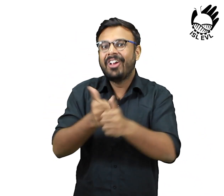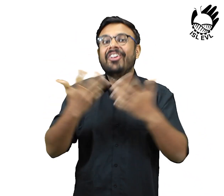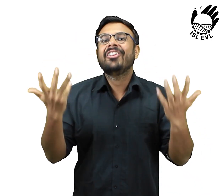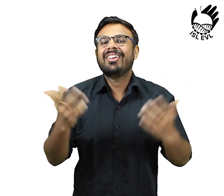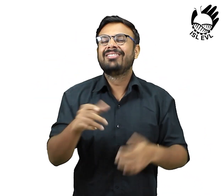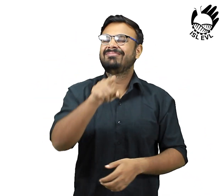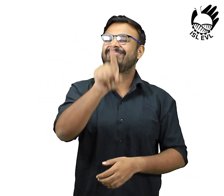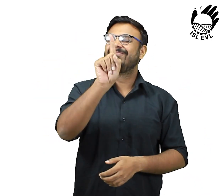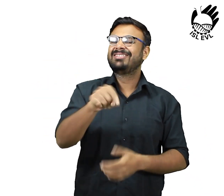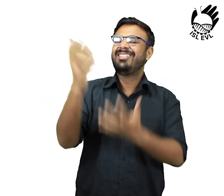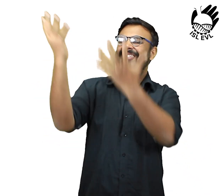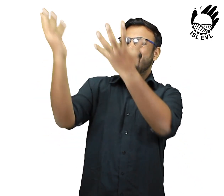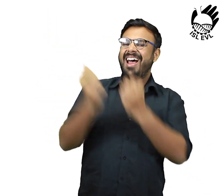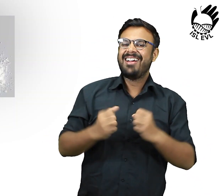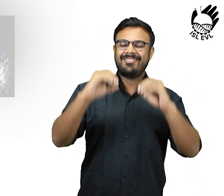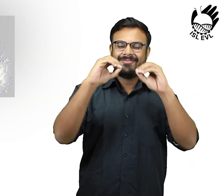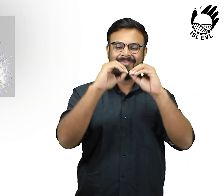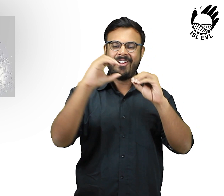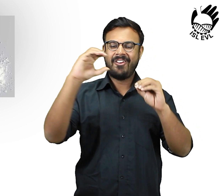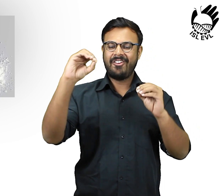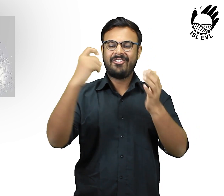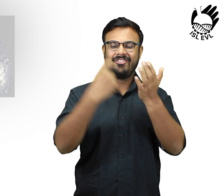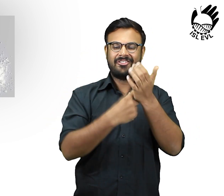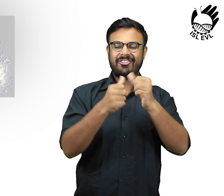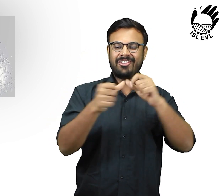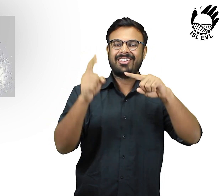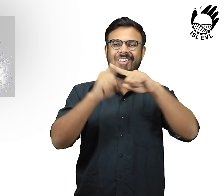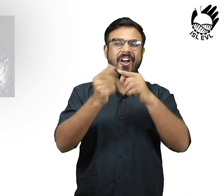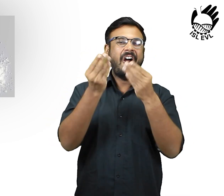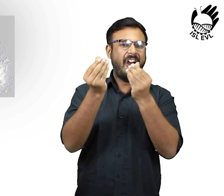borax that is available at most pharmacies or medicine stores,